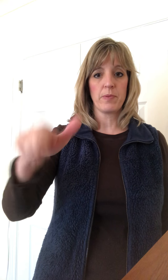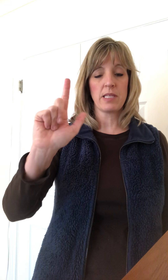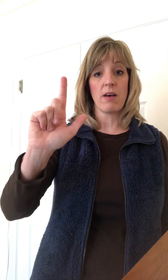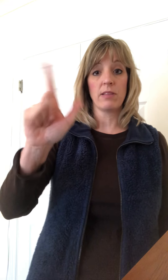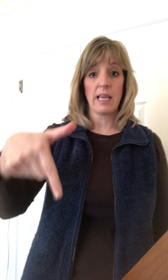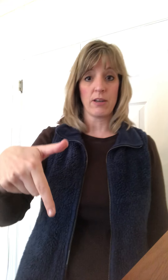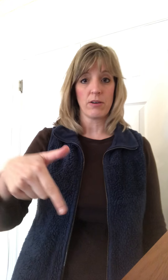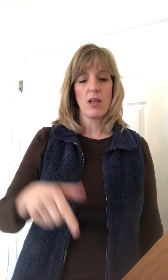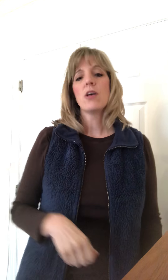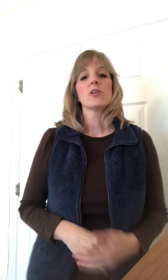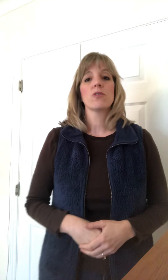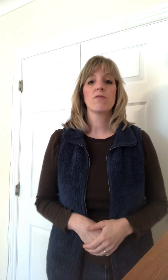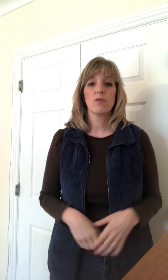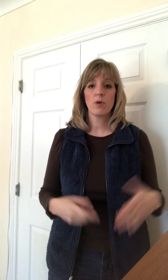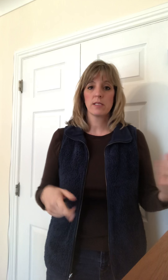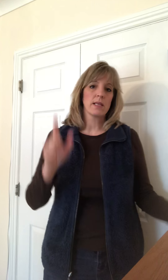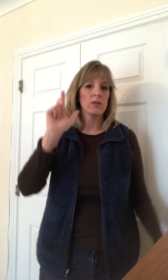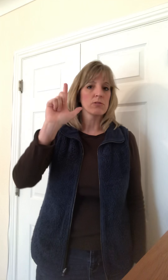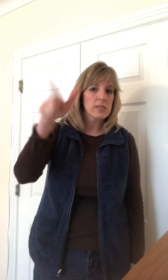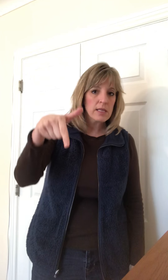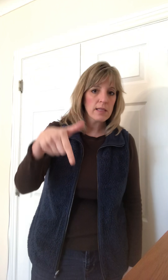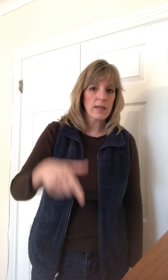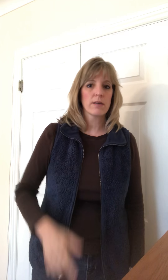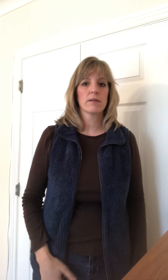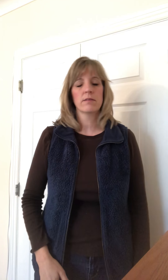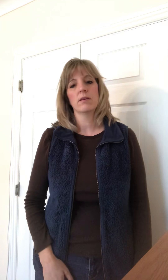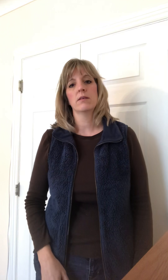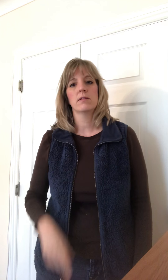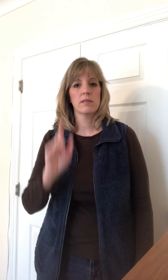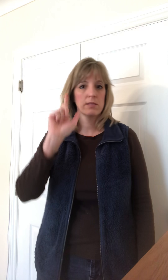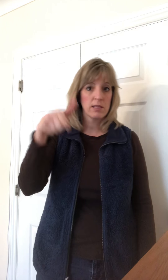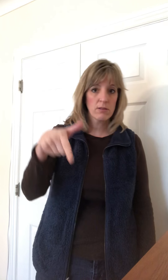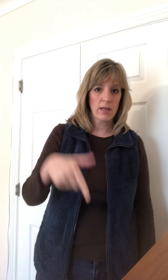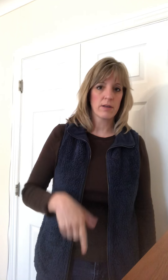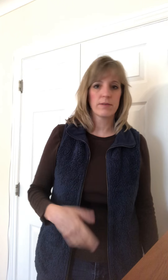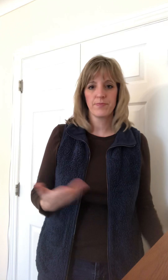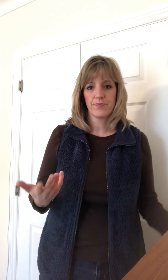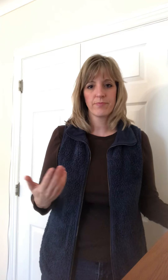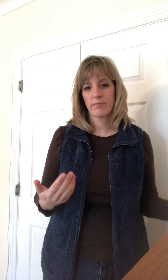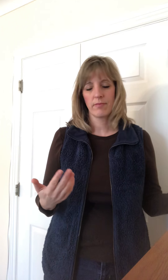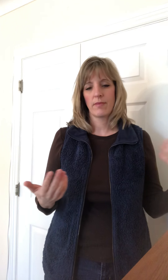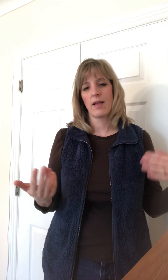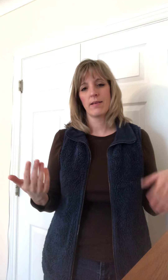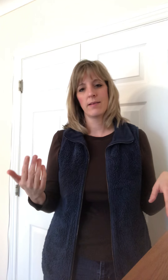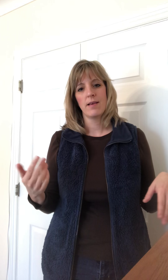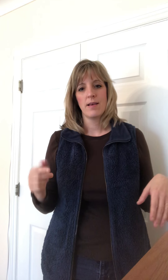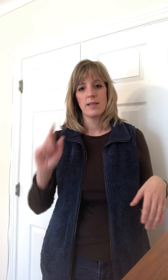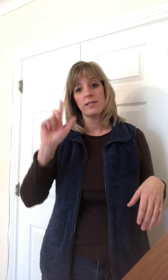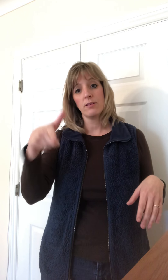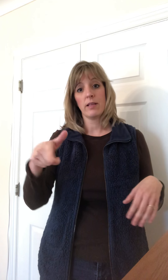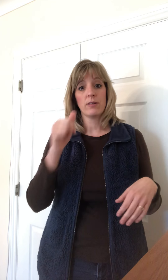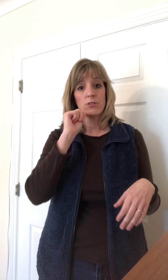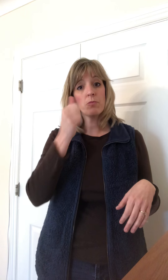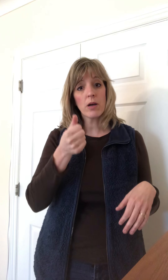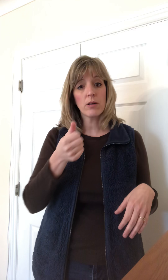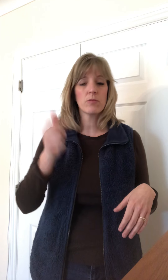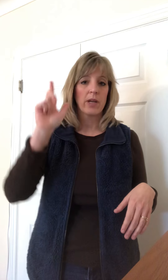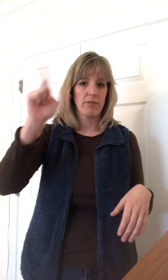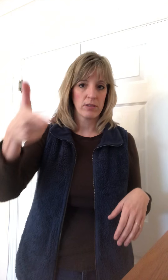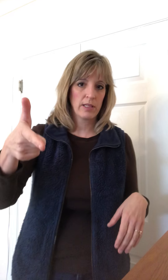it down, later. So if you want to say, see you later, see you later, see you later tomorrow, whatever,